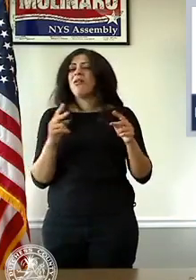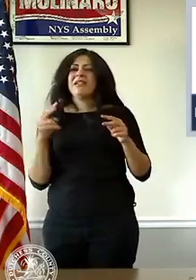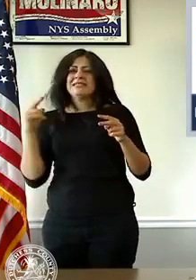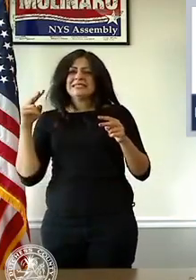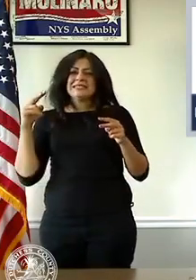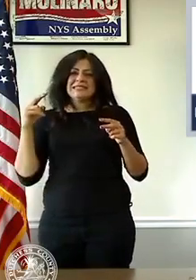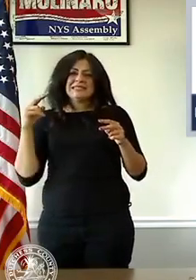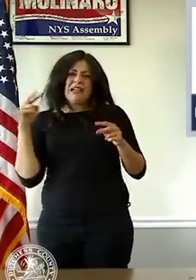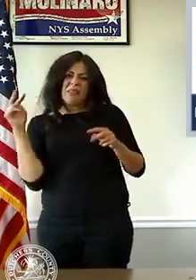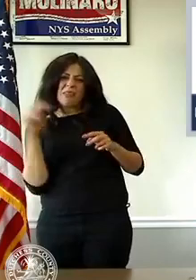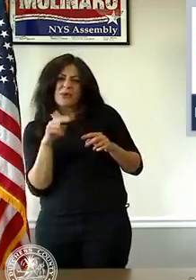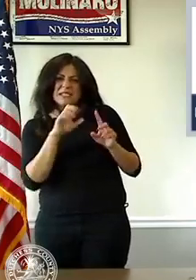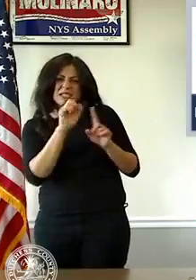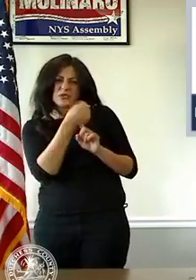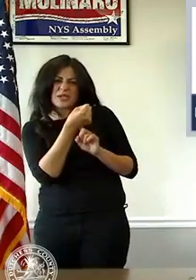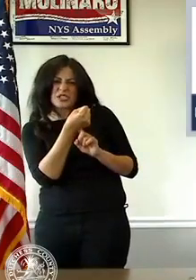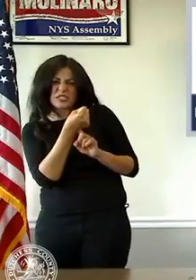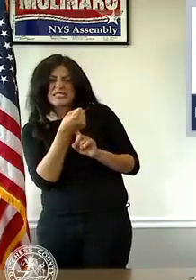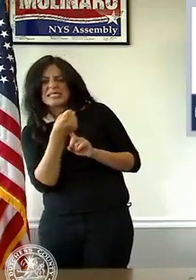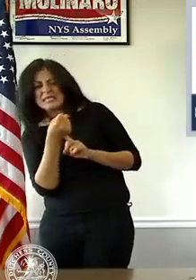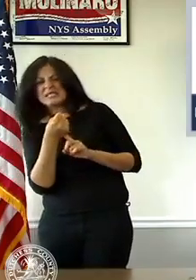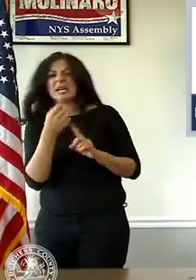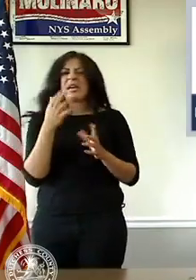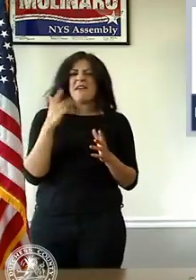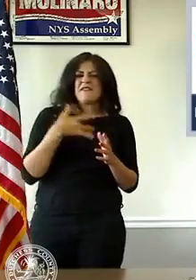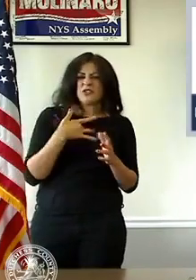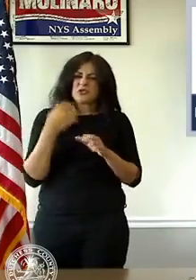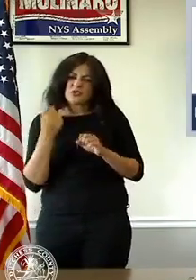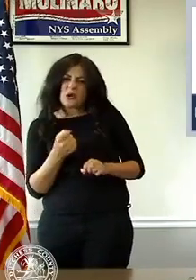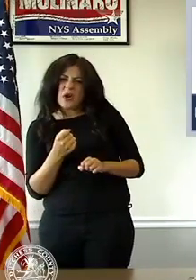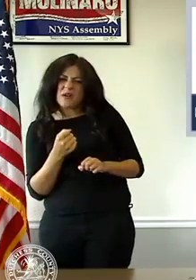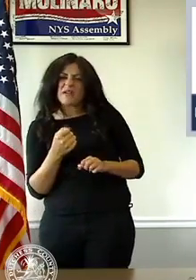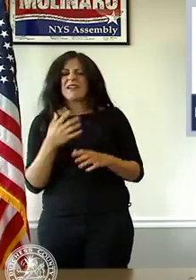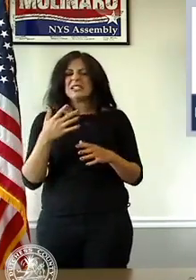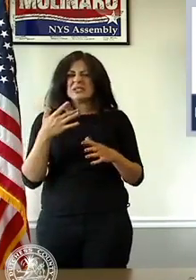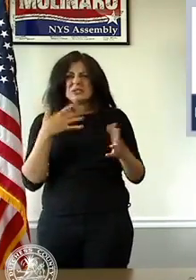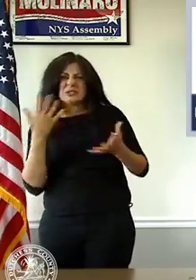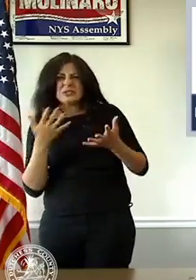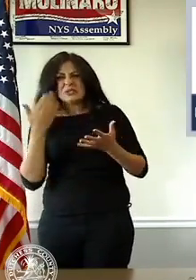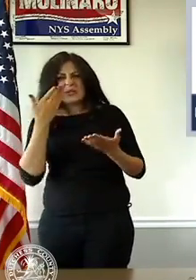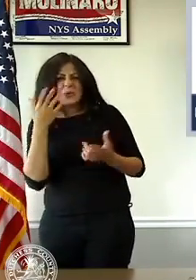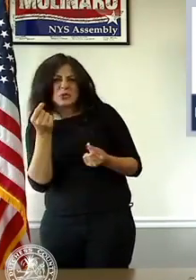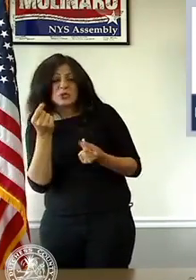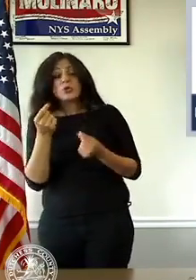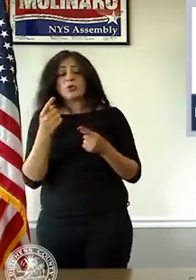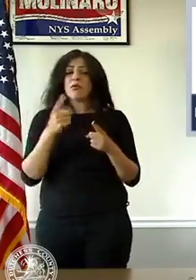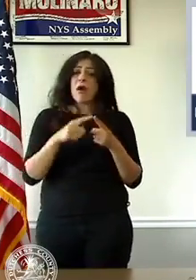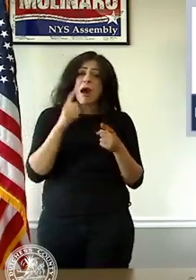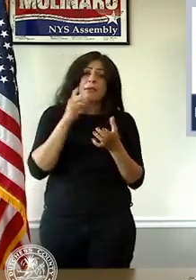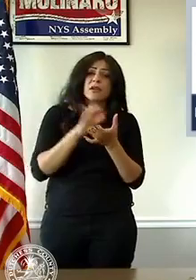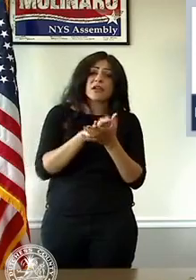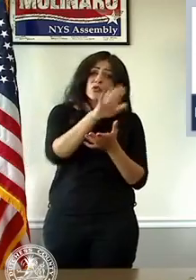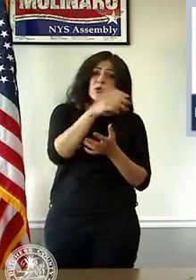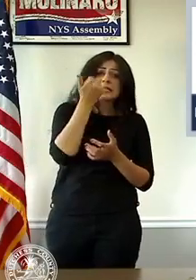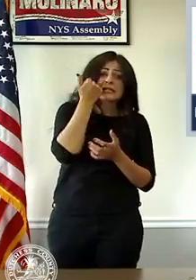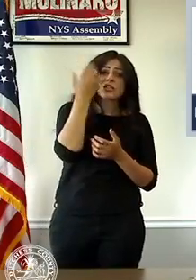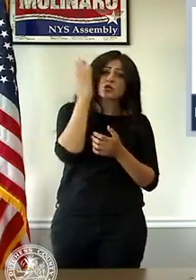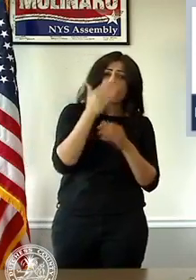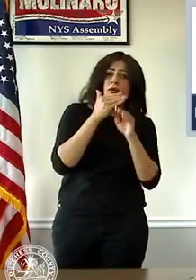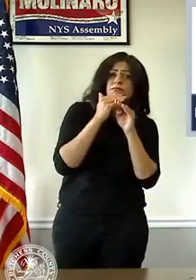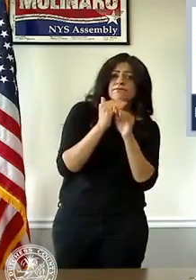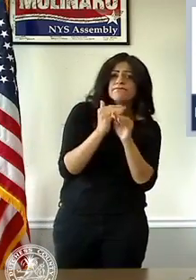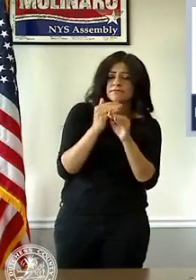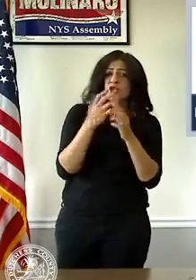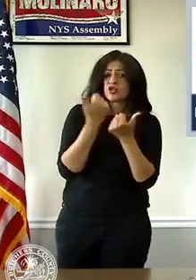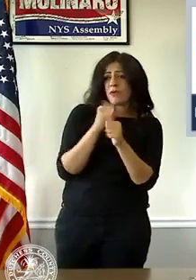of this particular concern. I believe that your dentist will take the appropriate precautions to make sure that you're kept safe. However, this